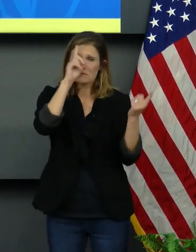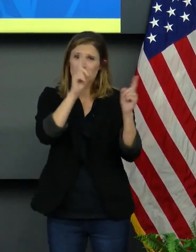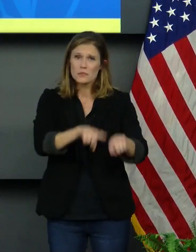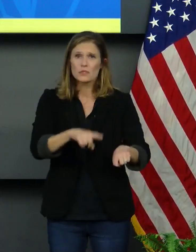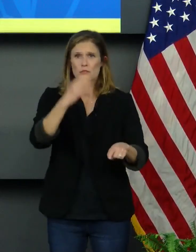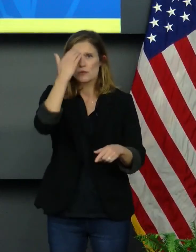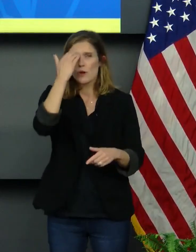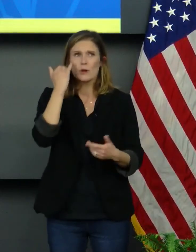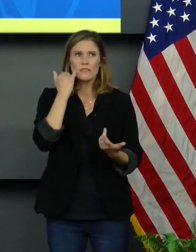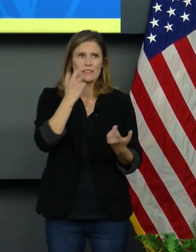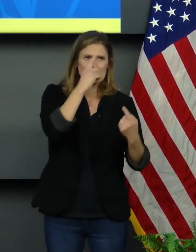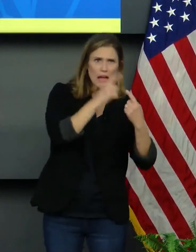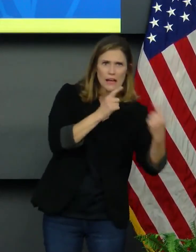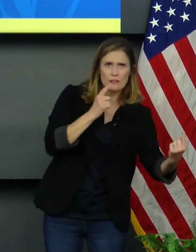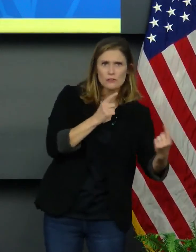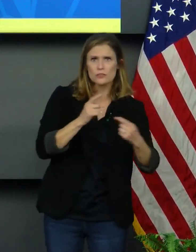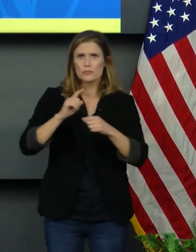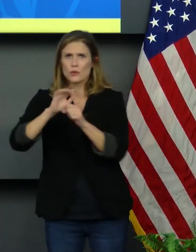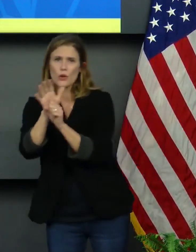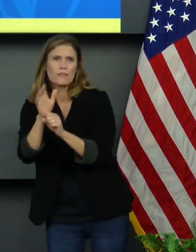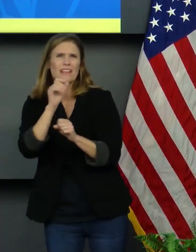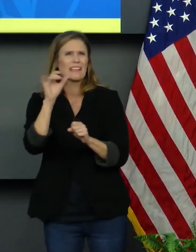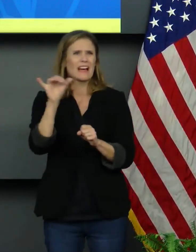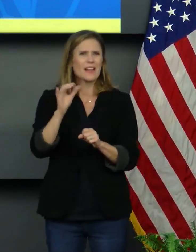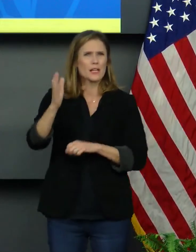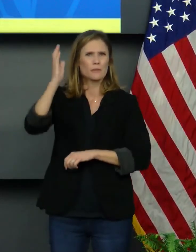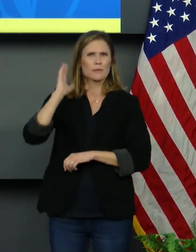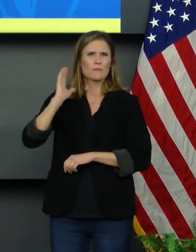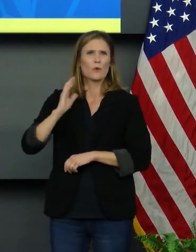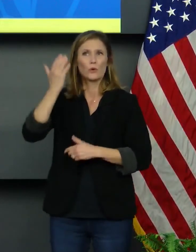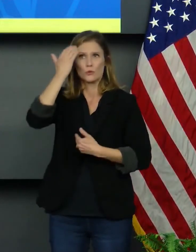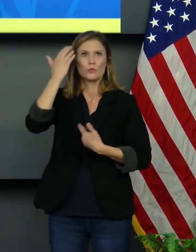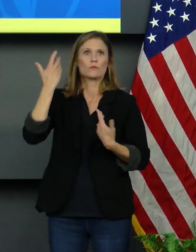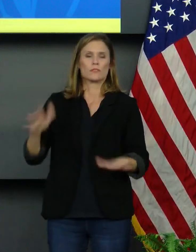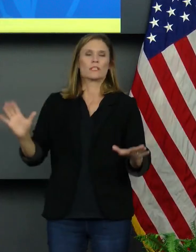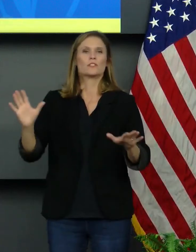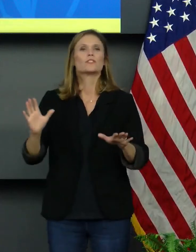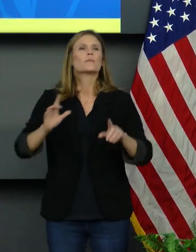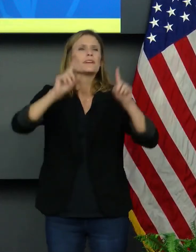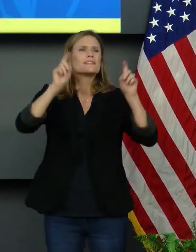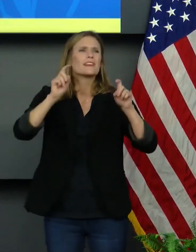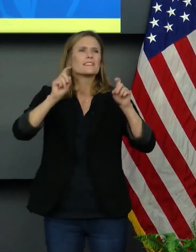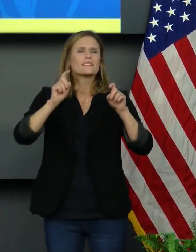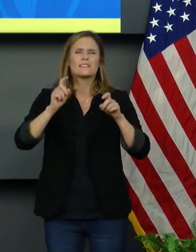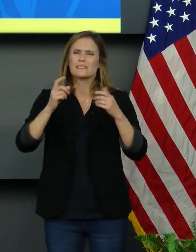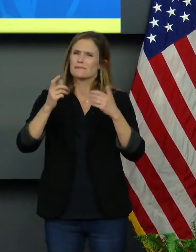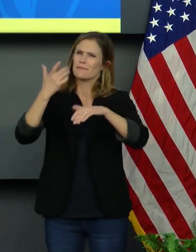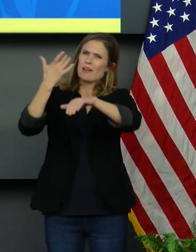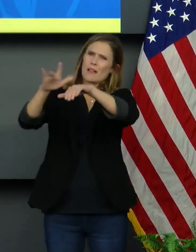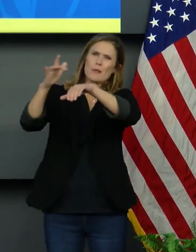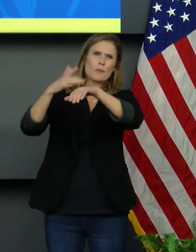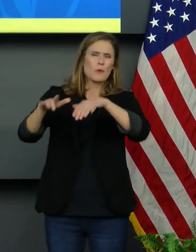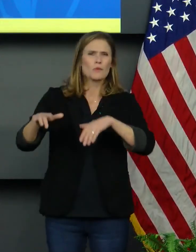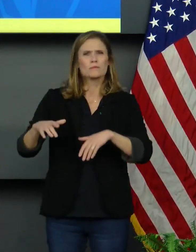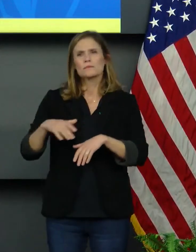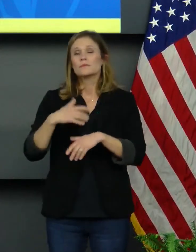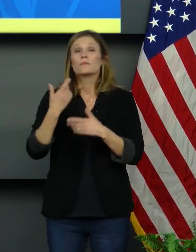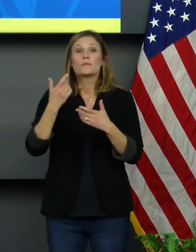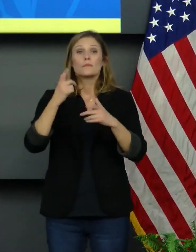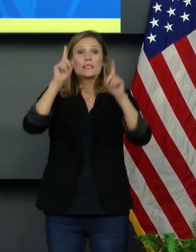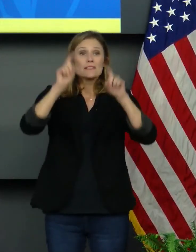know, do I have COVID? It's not as clear as it was before, but the testing is also widely available. So get it done early, that way you